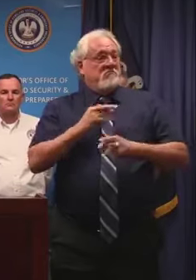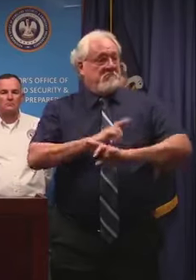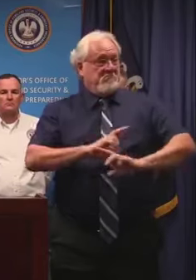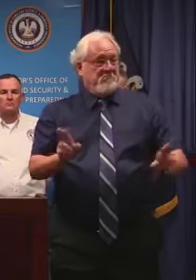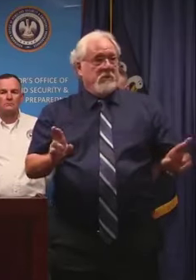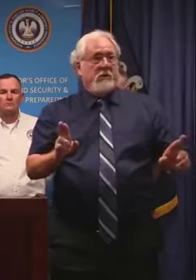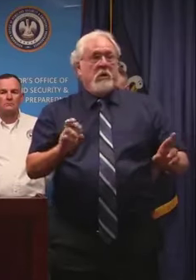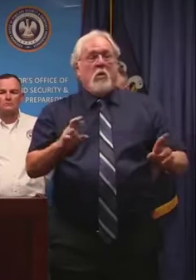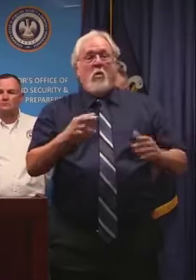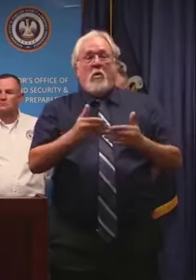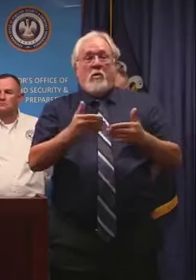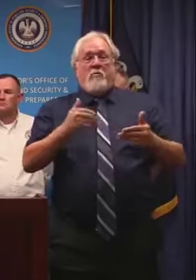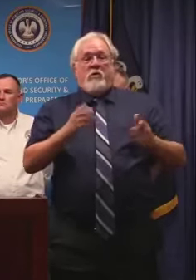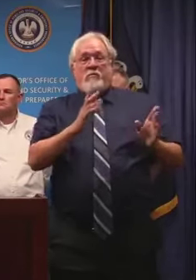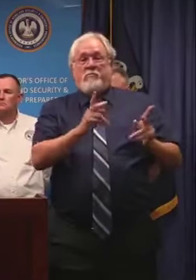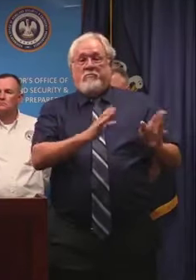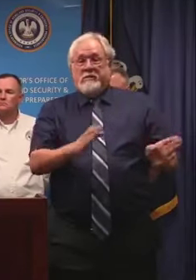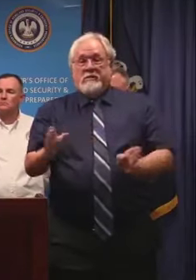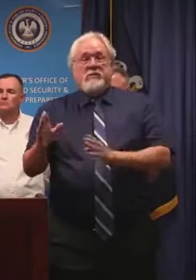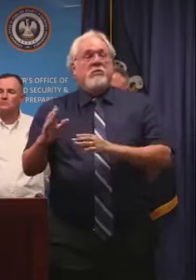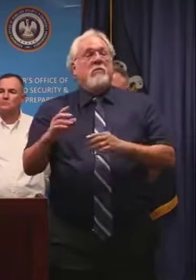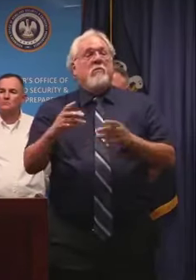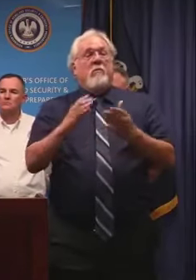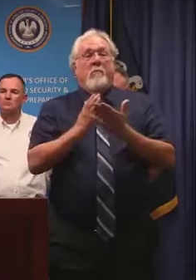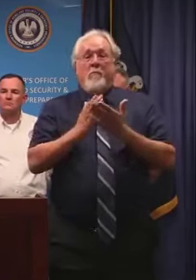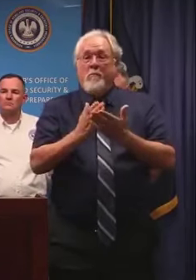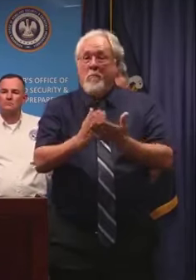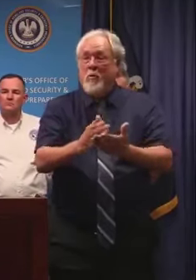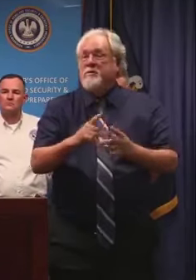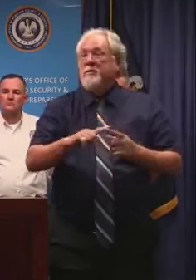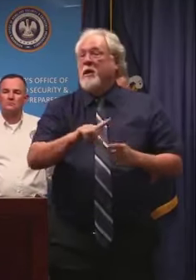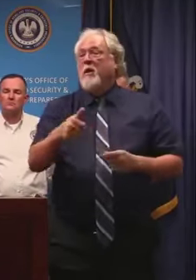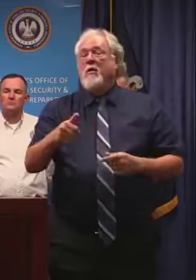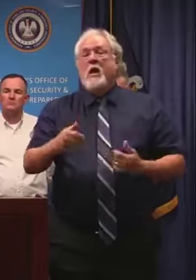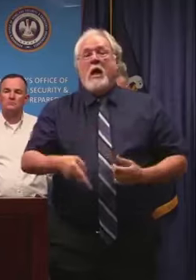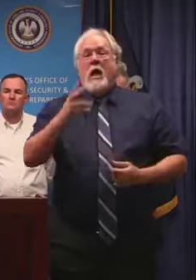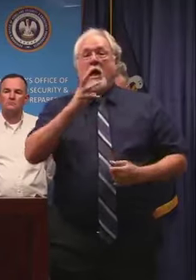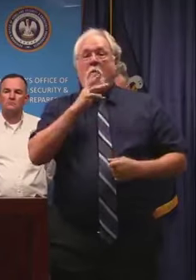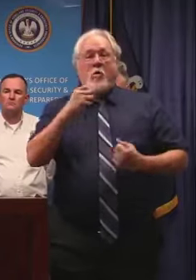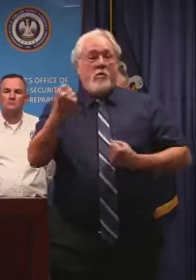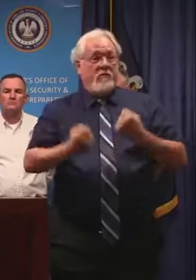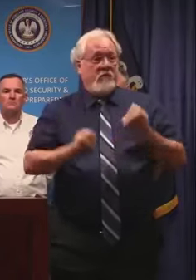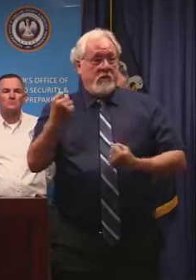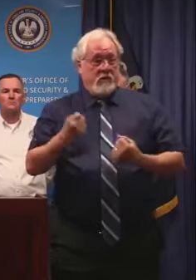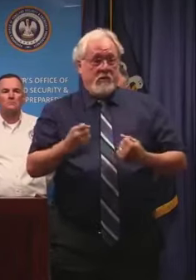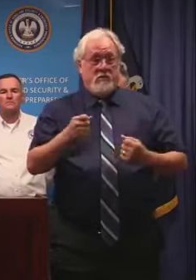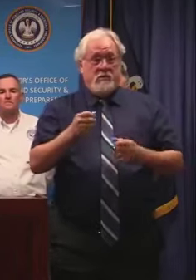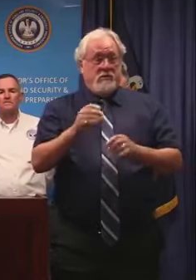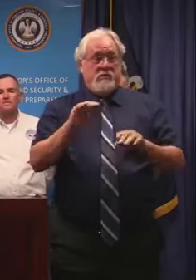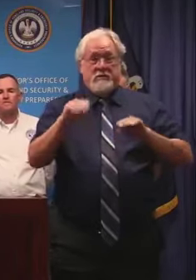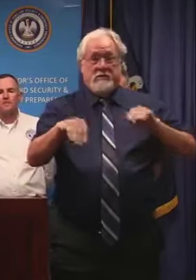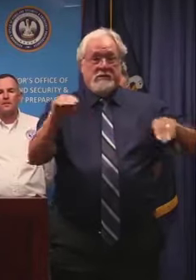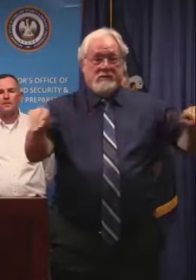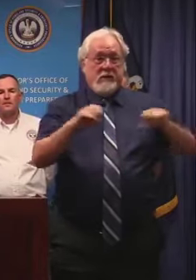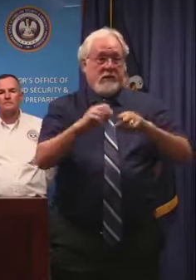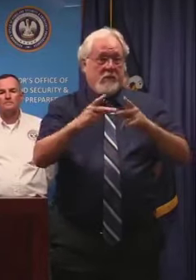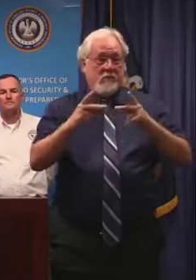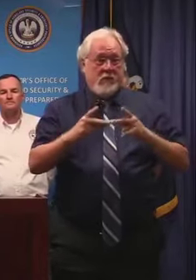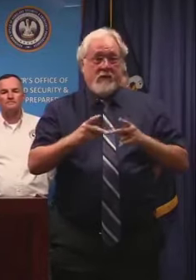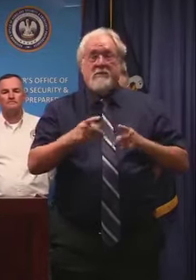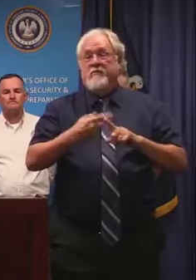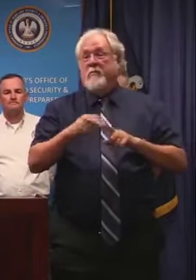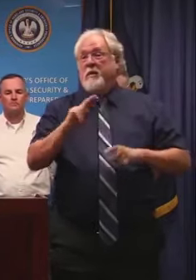and are pre-positioning boats, and also high water vehicles are being pre-positioned by the National Guard.